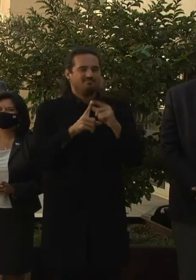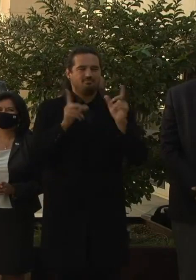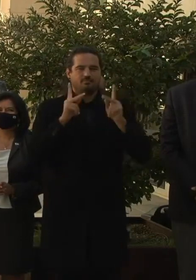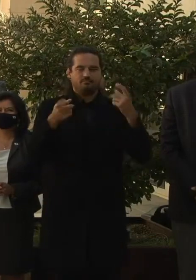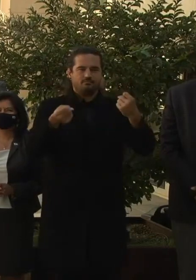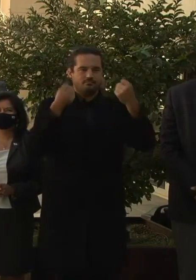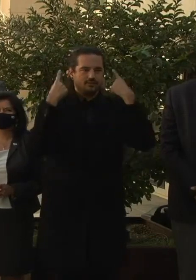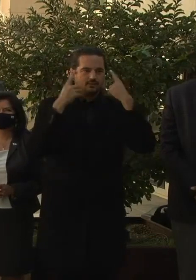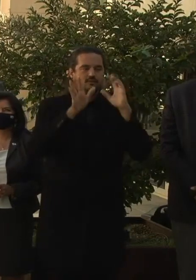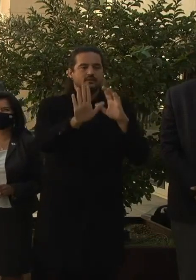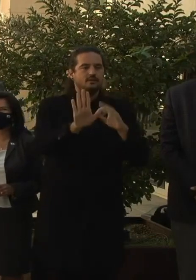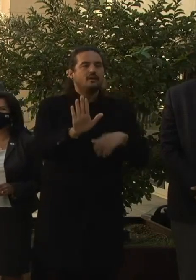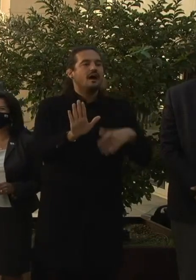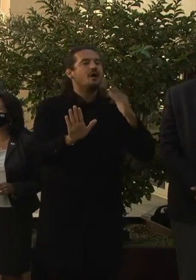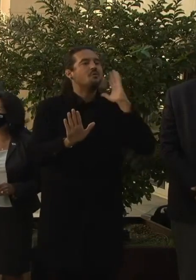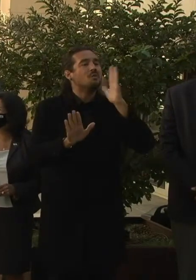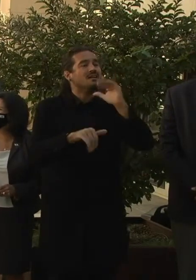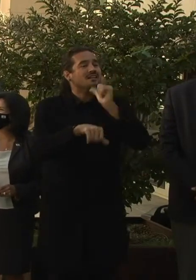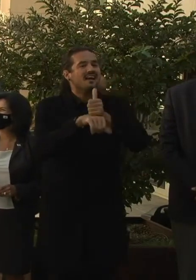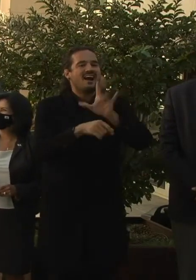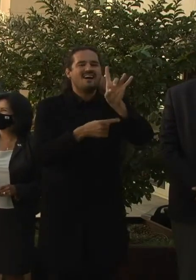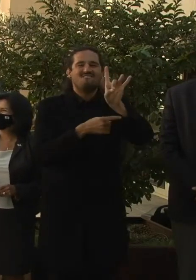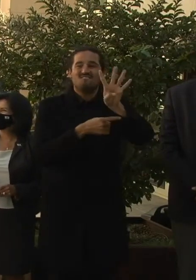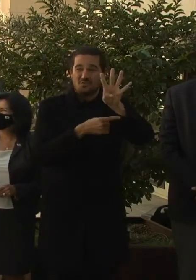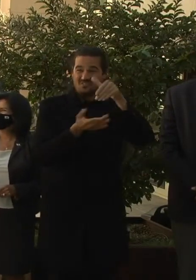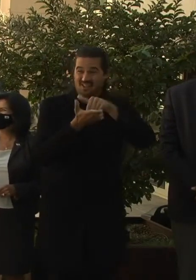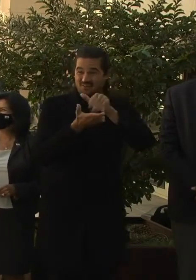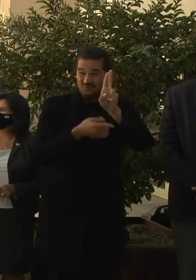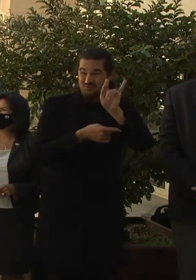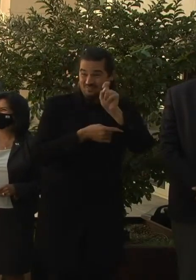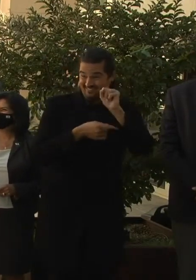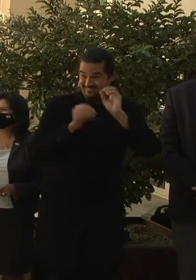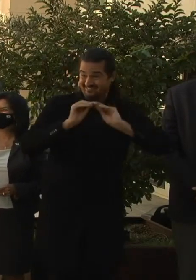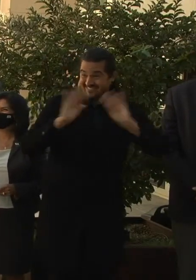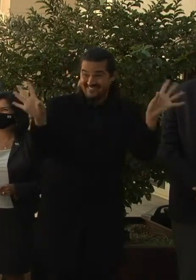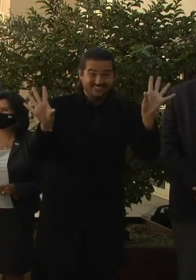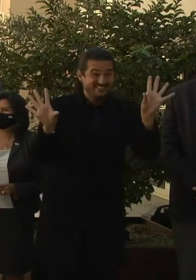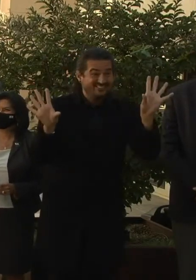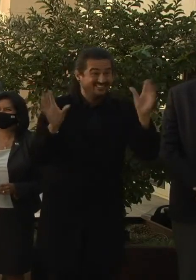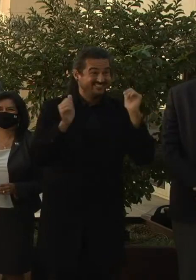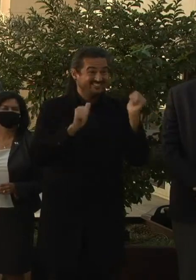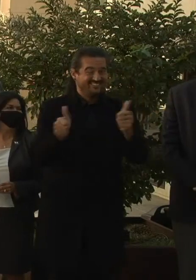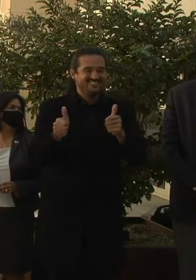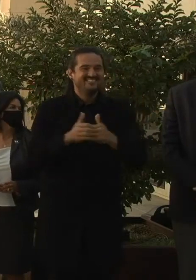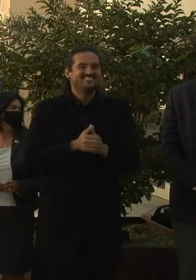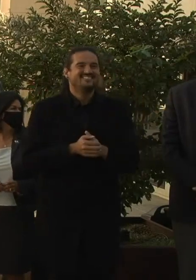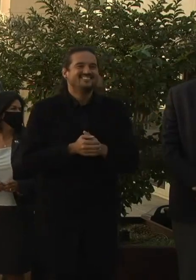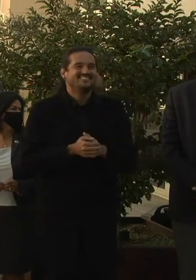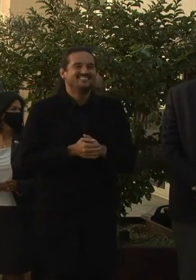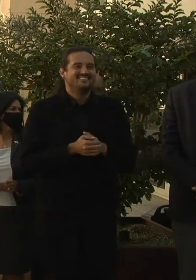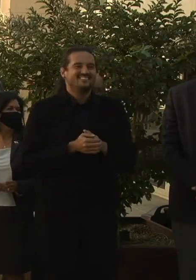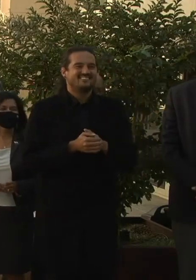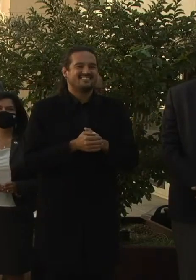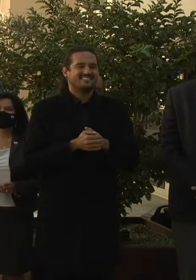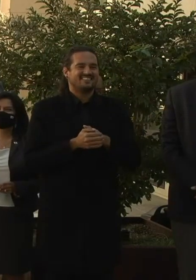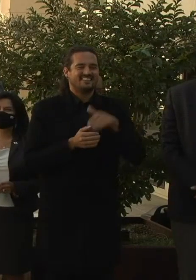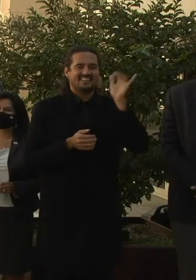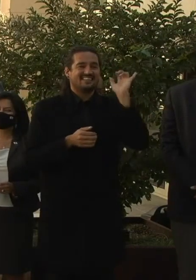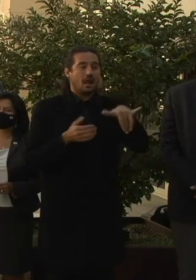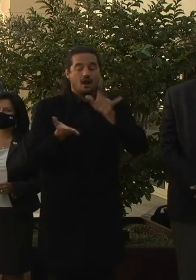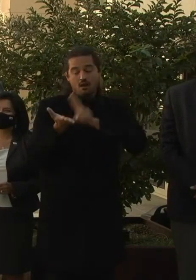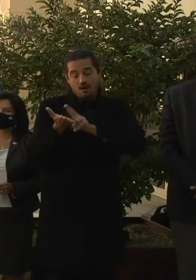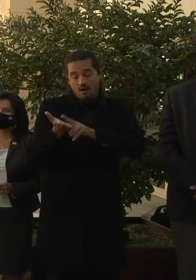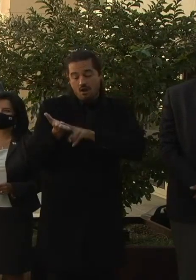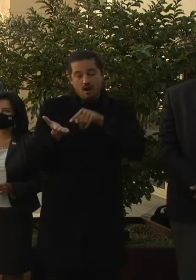units does, and so that's why I wanted to focus on that. But I want to recognize her leadership, Scott Wiener's leadership as well. We